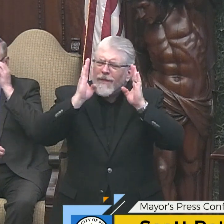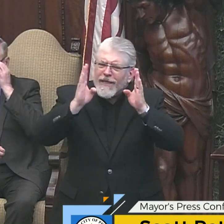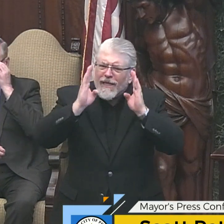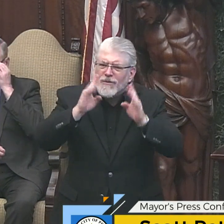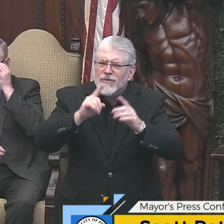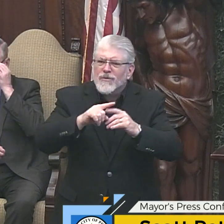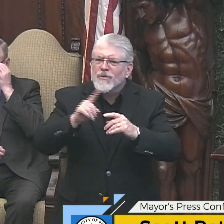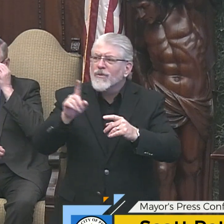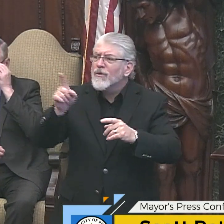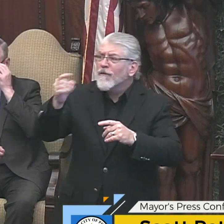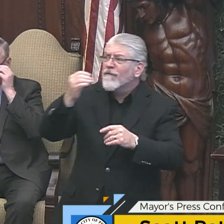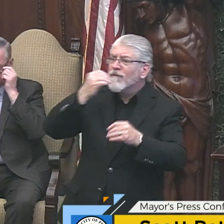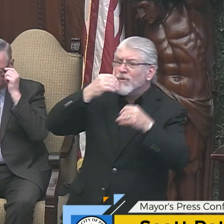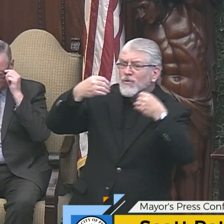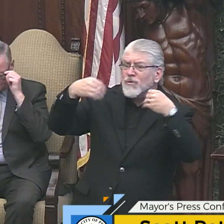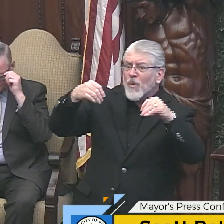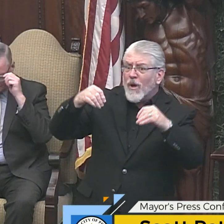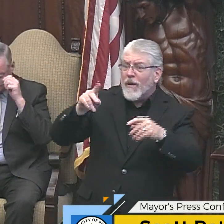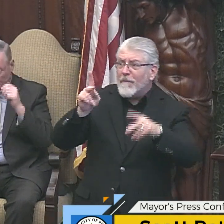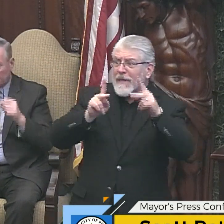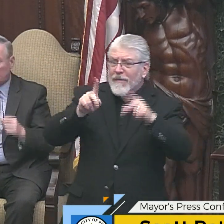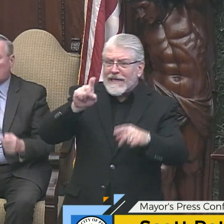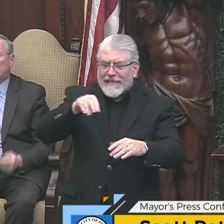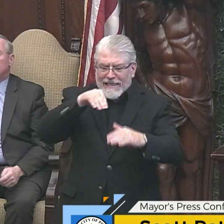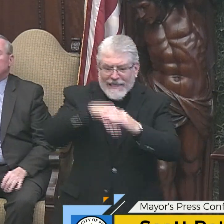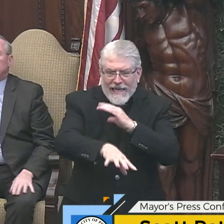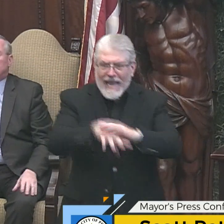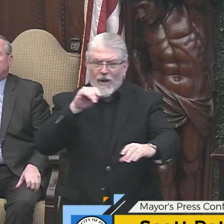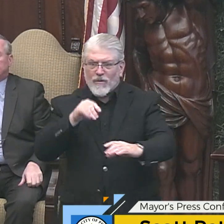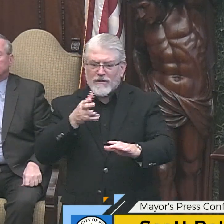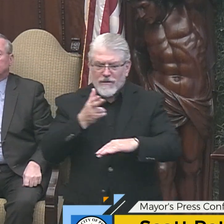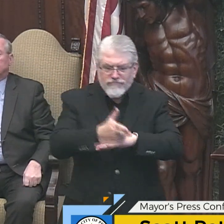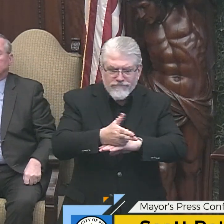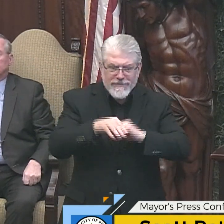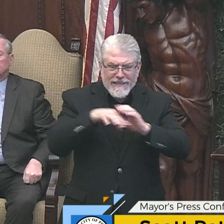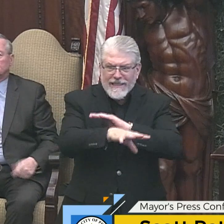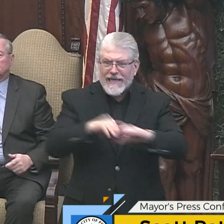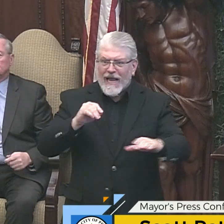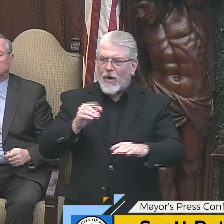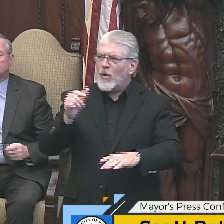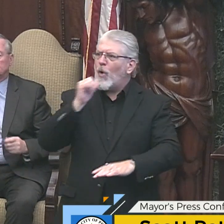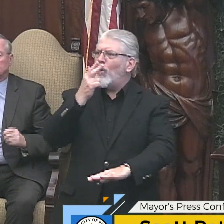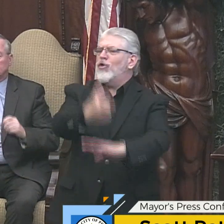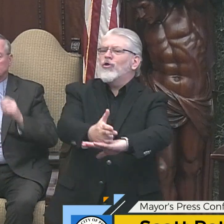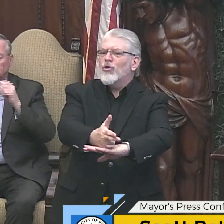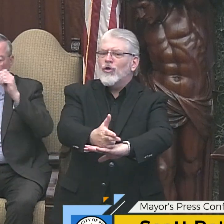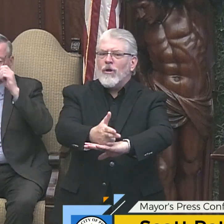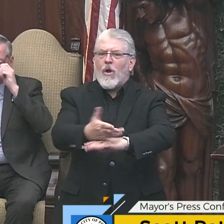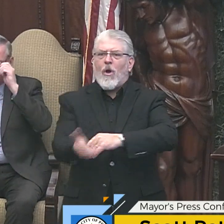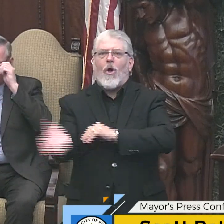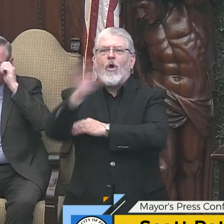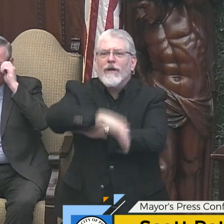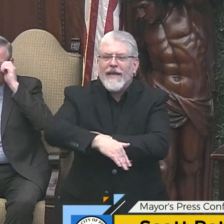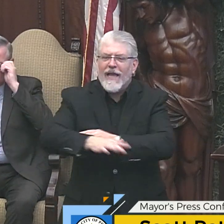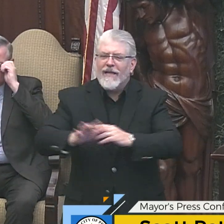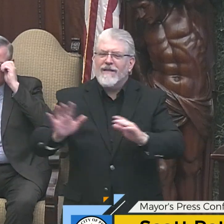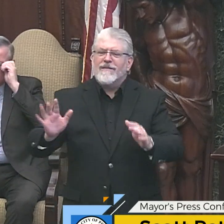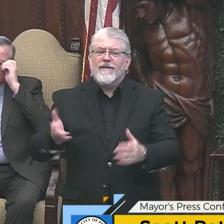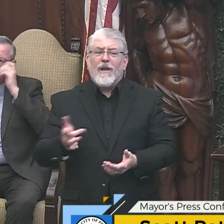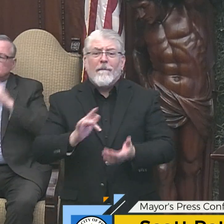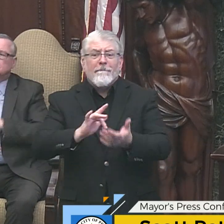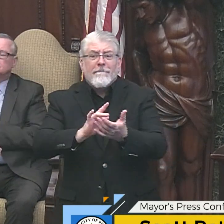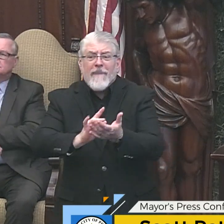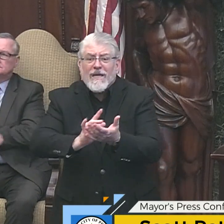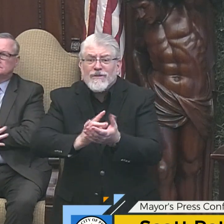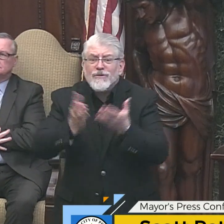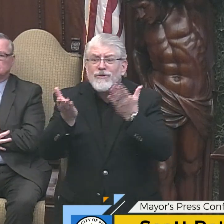stores, where people need to get their staples, where they need to get important medical services, etc.